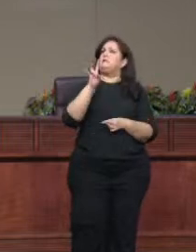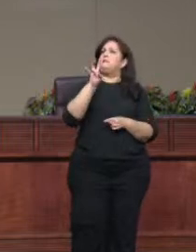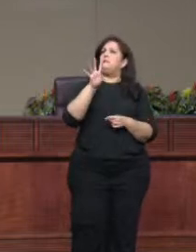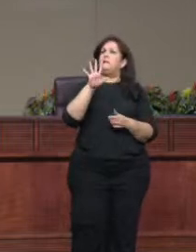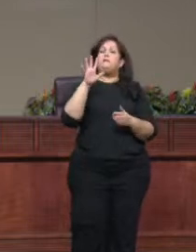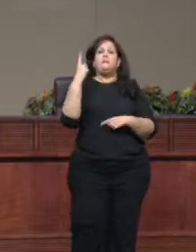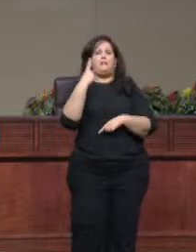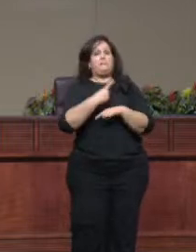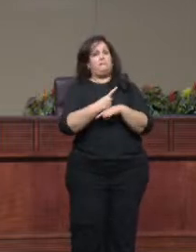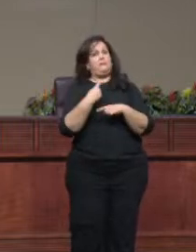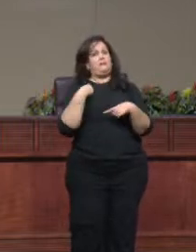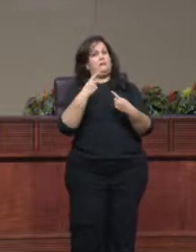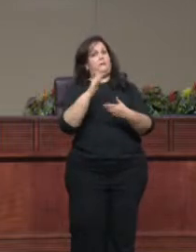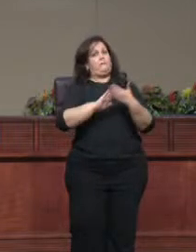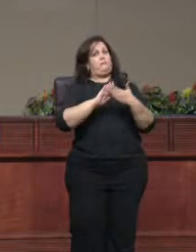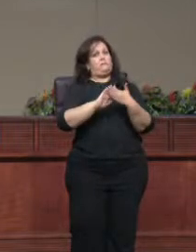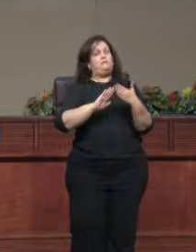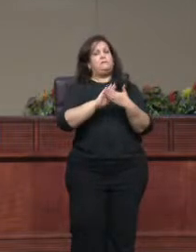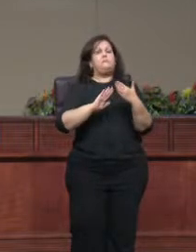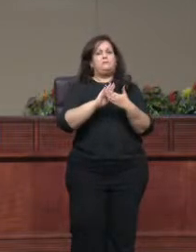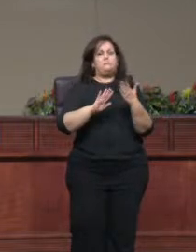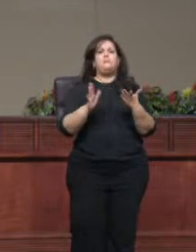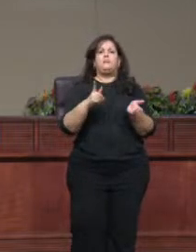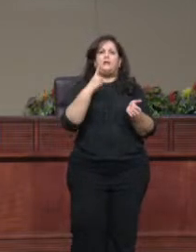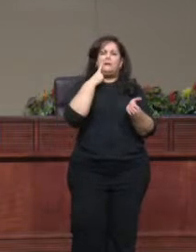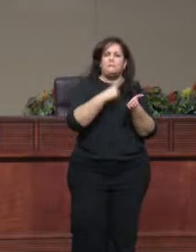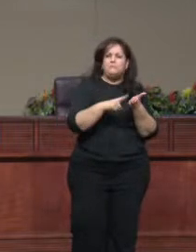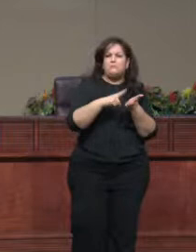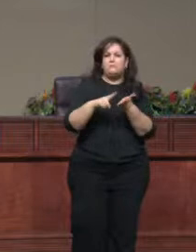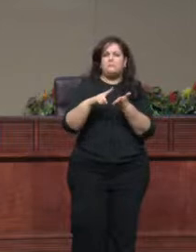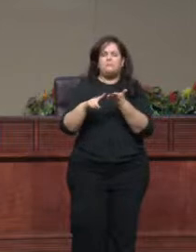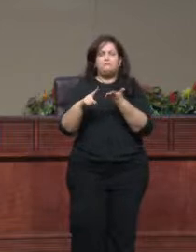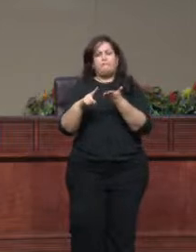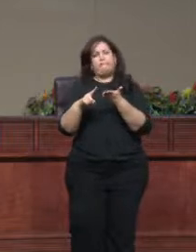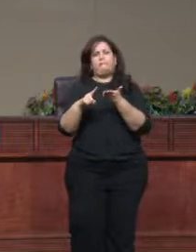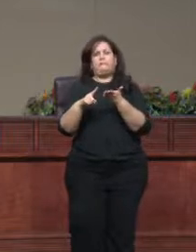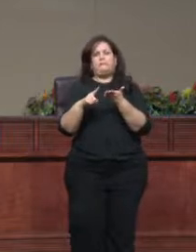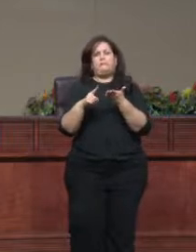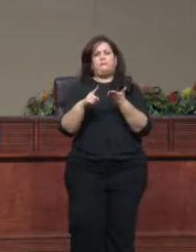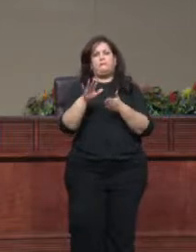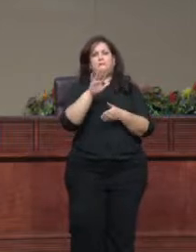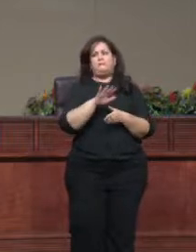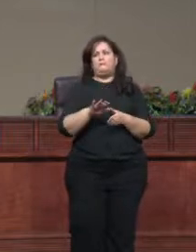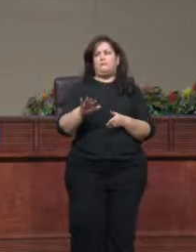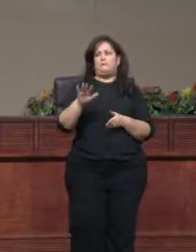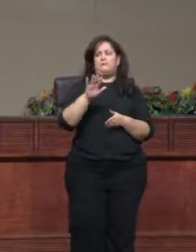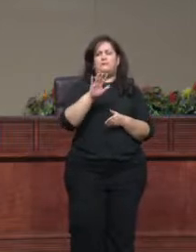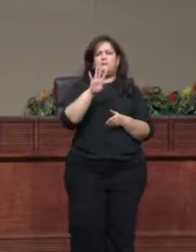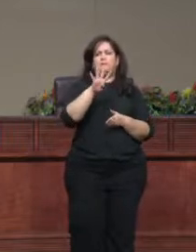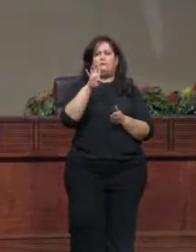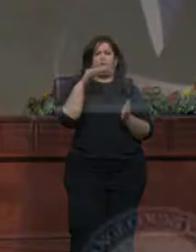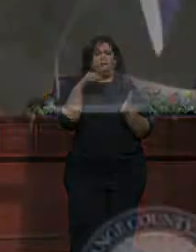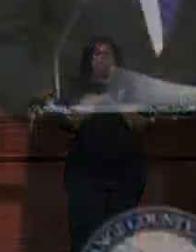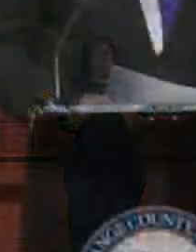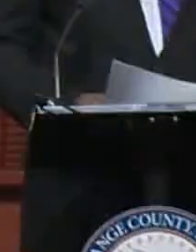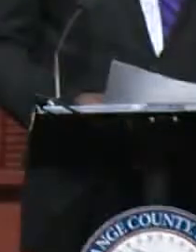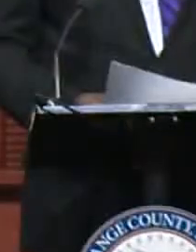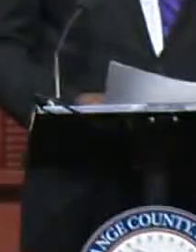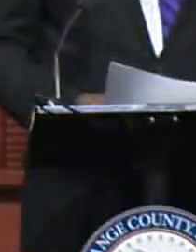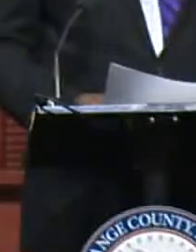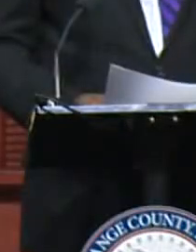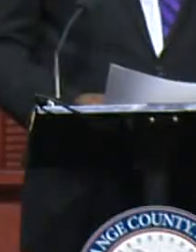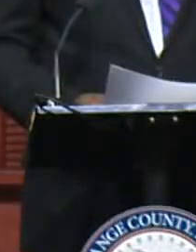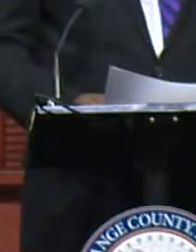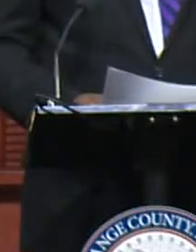days. They have inspected nearly 4,100 Orange County businesses so far with